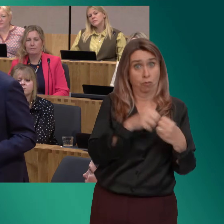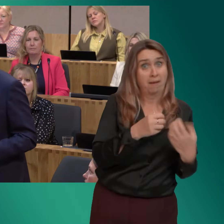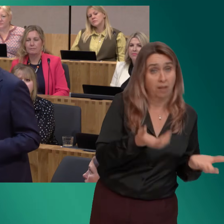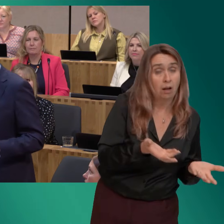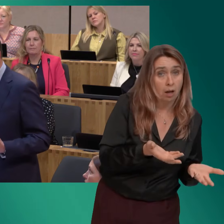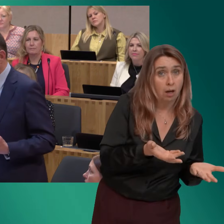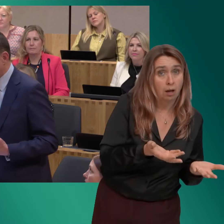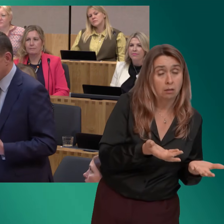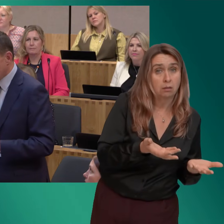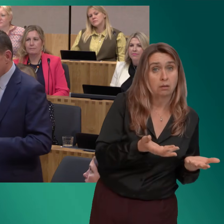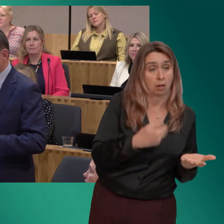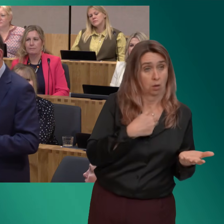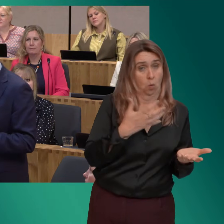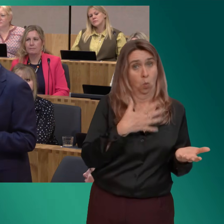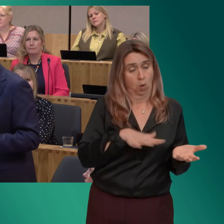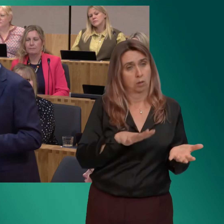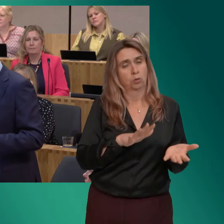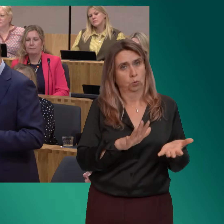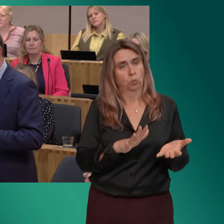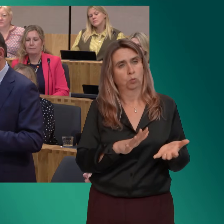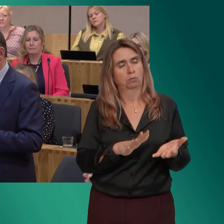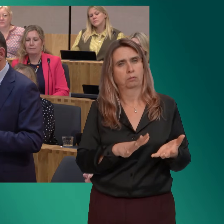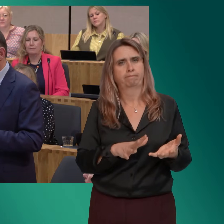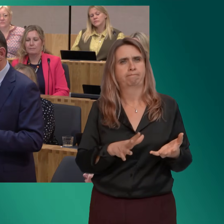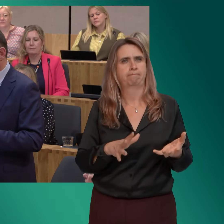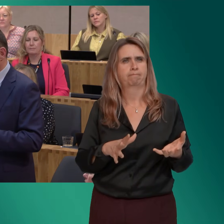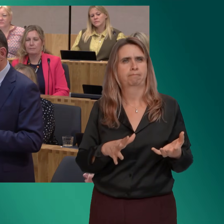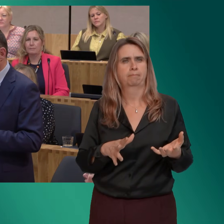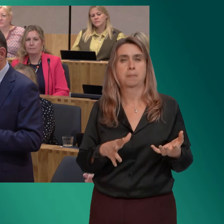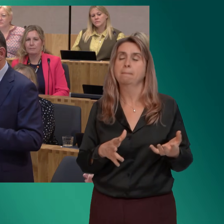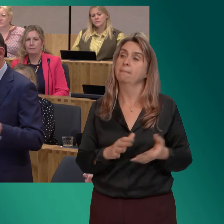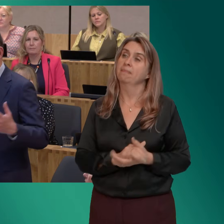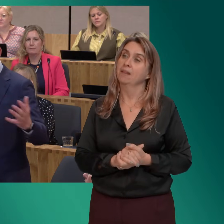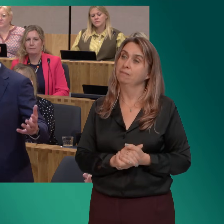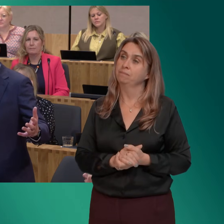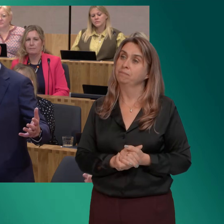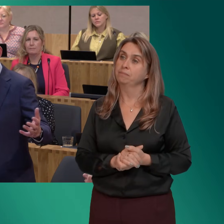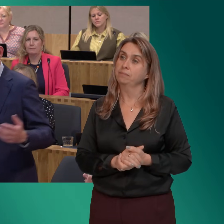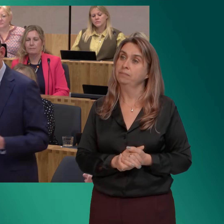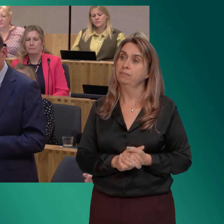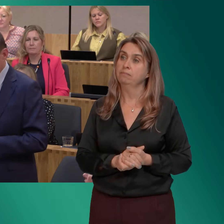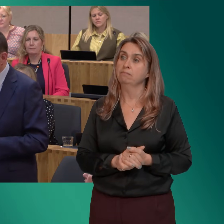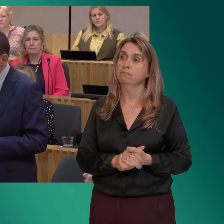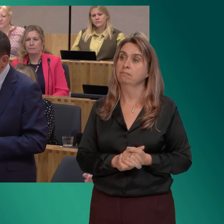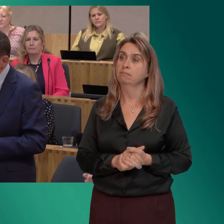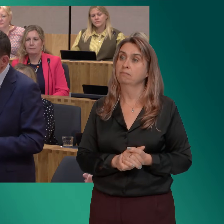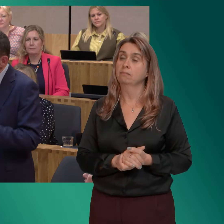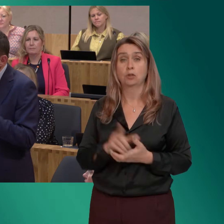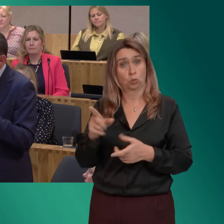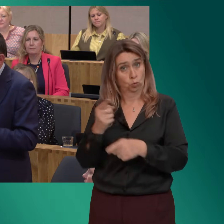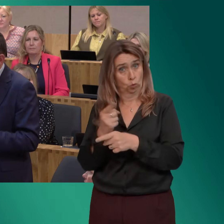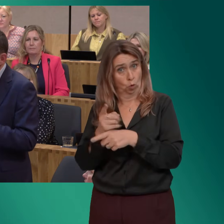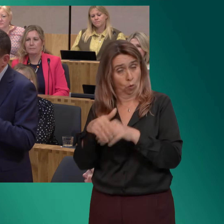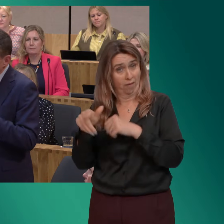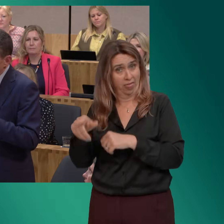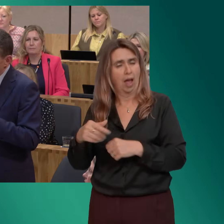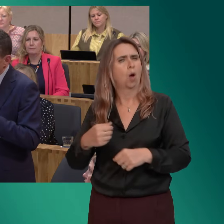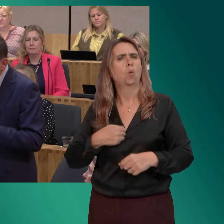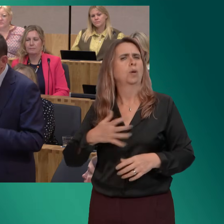to make sure that we cut out the decisions such as the one that he referred to, so that we